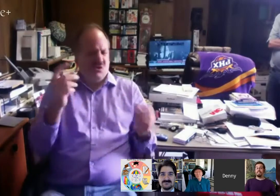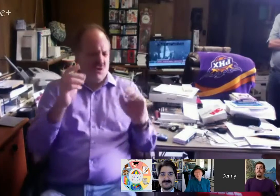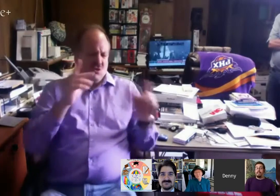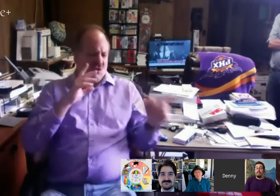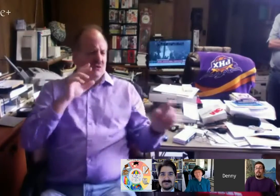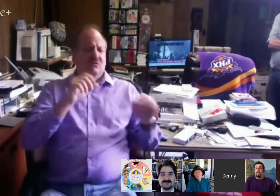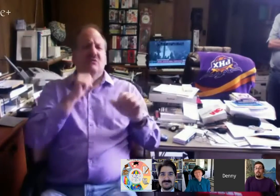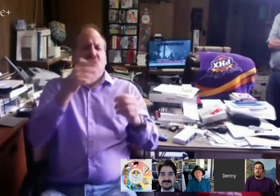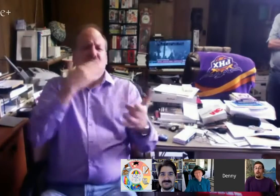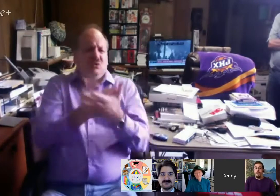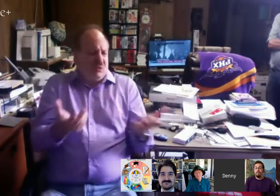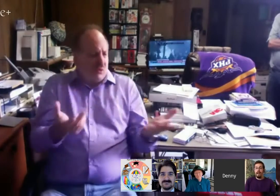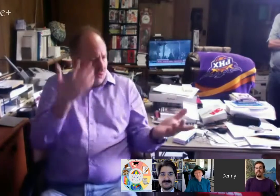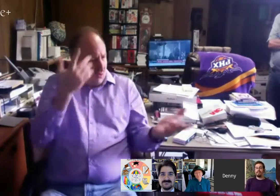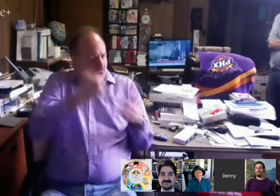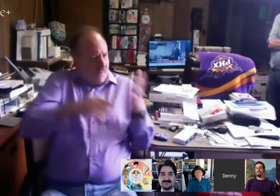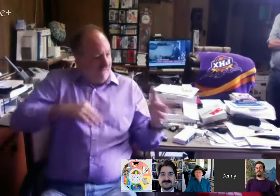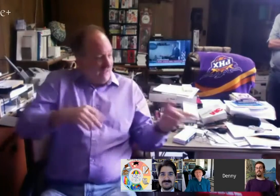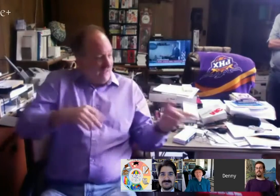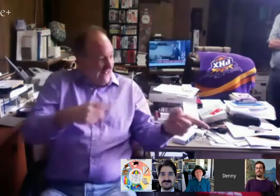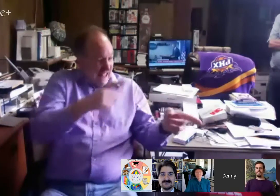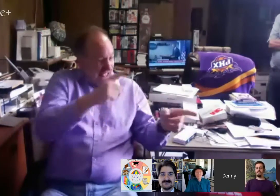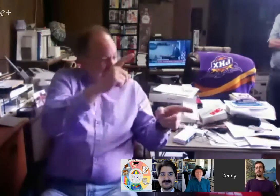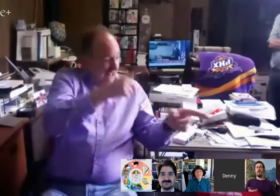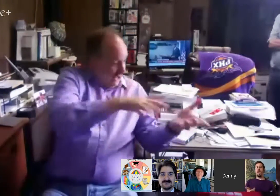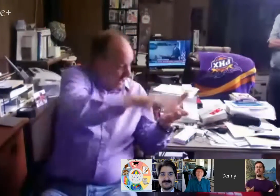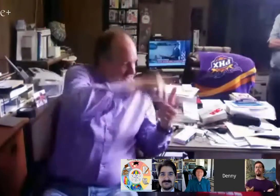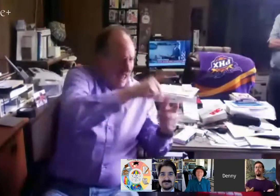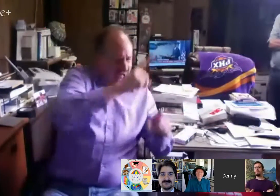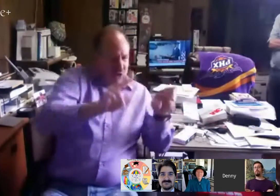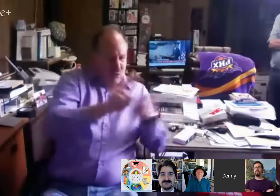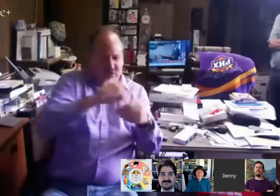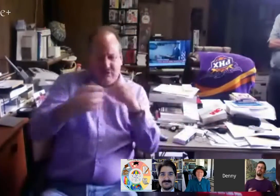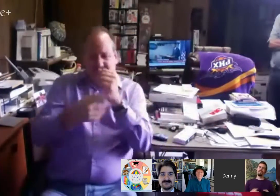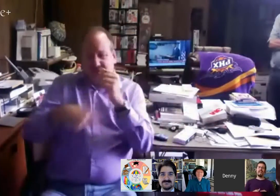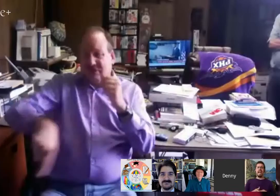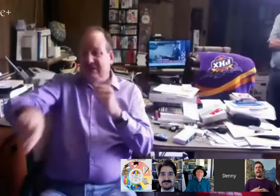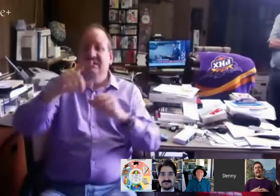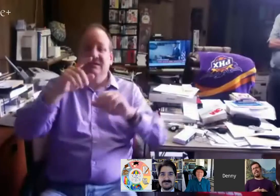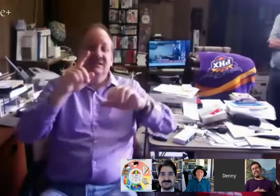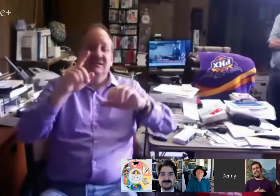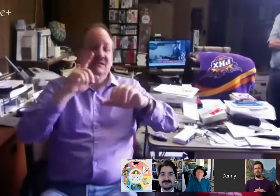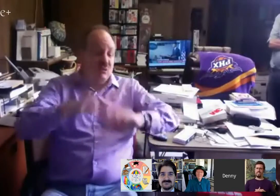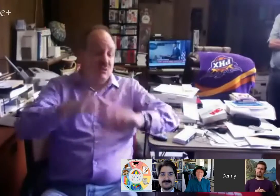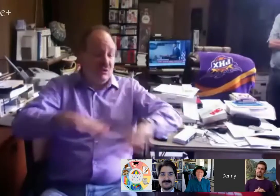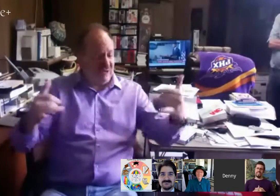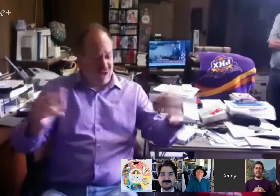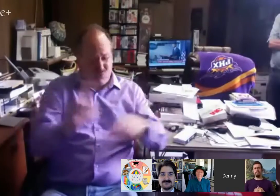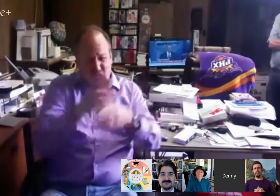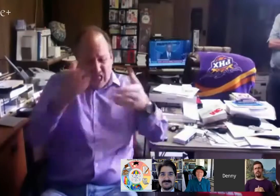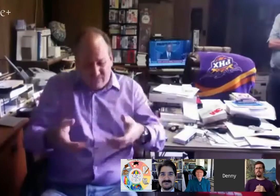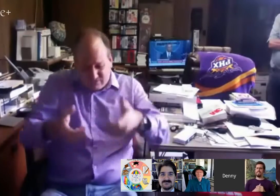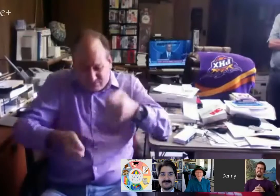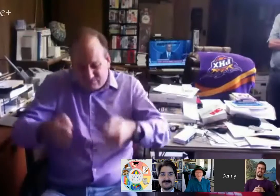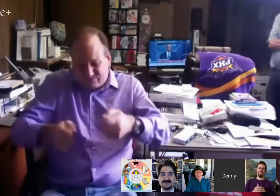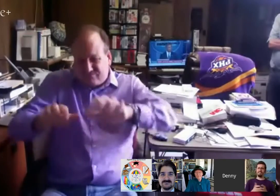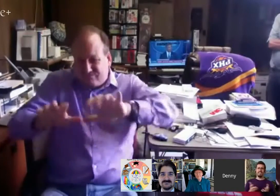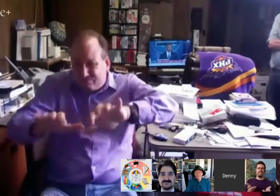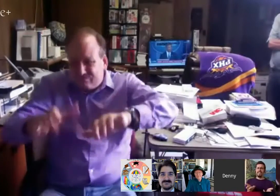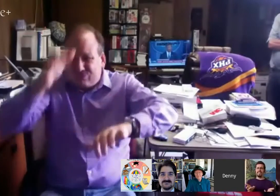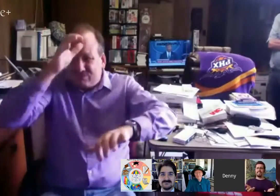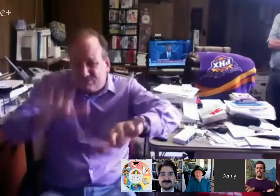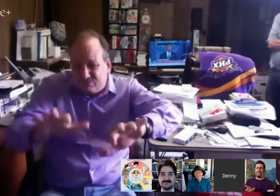it into iPad and stuff. And a lot of people would be like, well, I can't really use SignWriting because